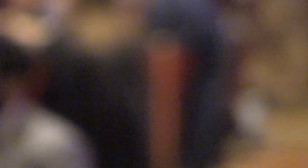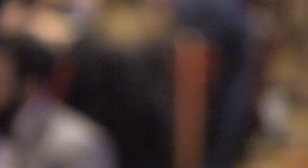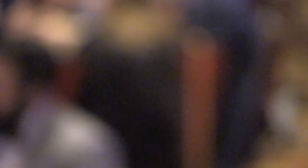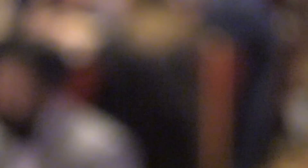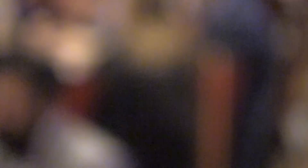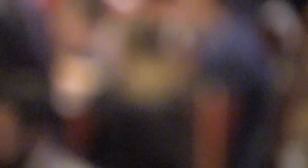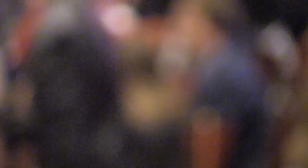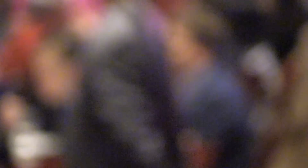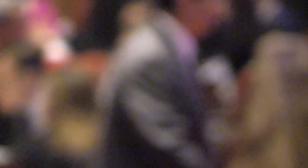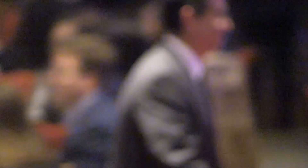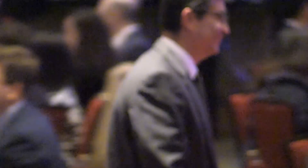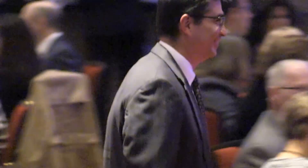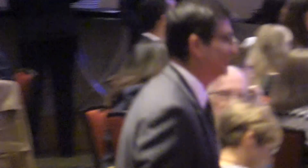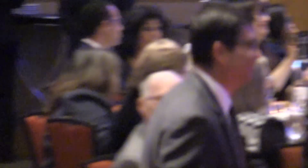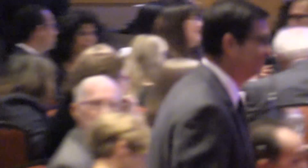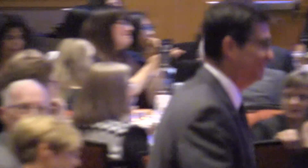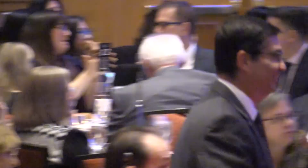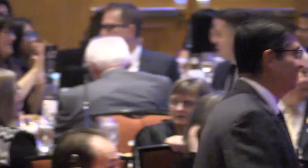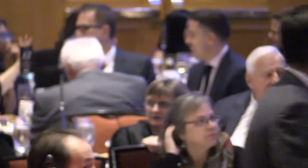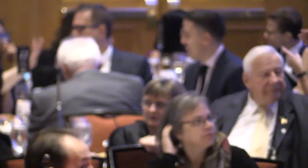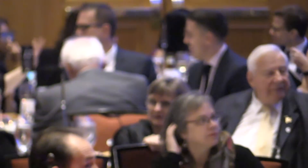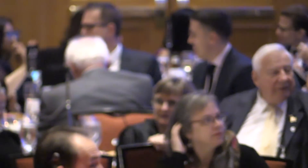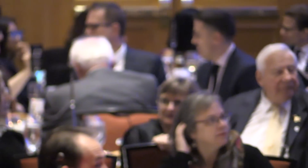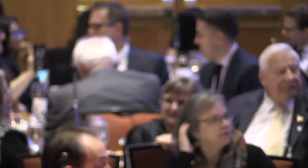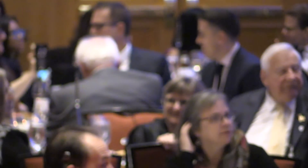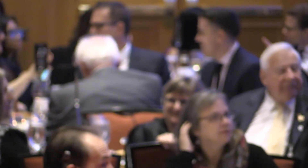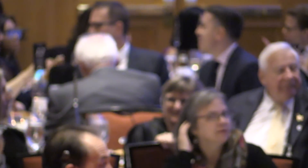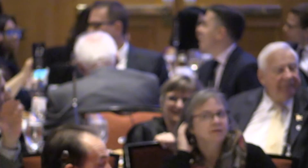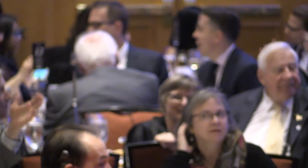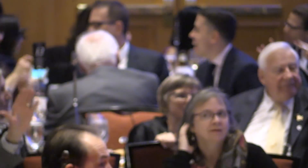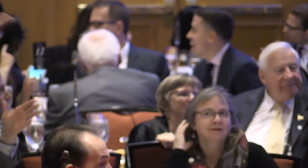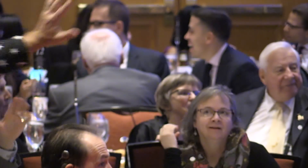Look at Andy Lang here. Look at that jacket. You look like a